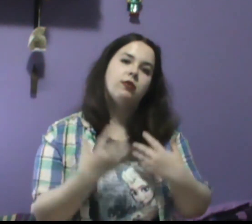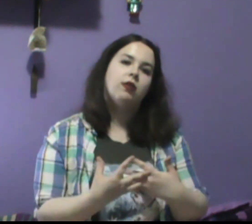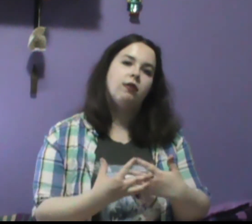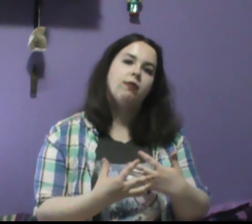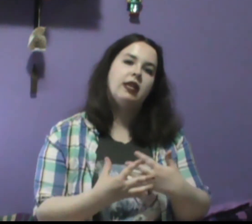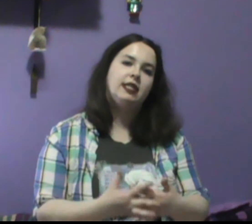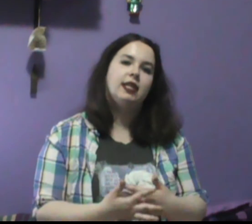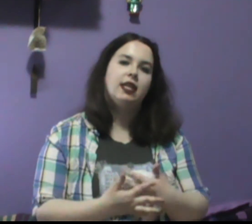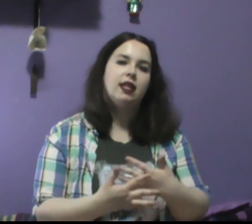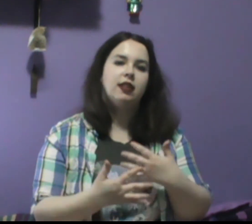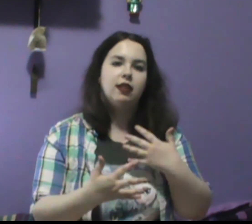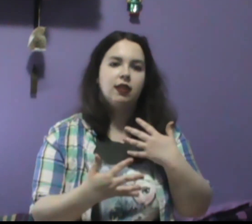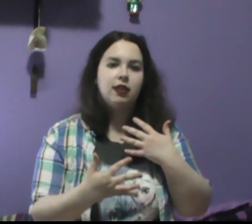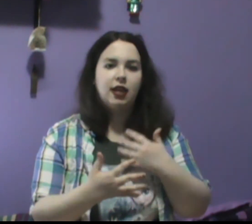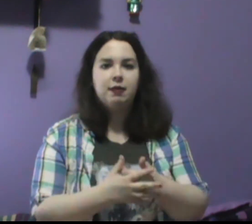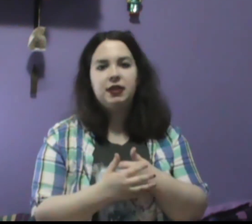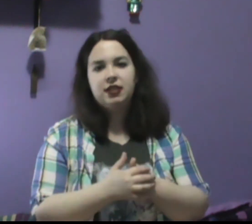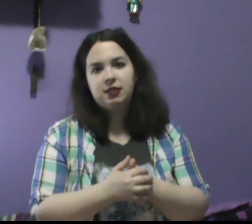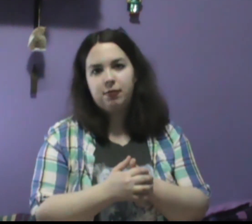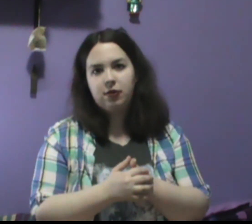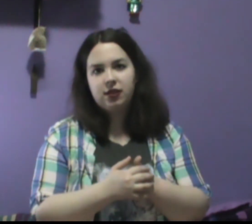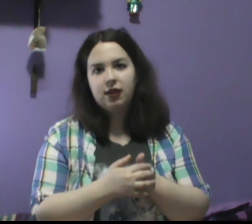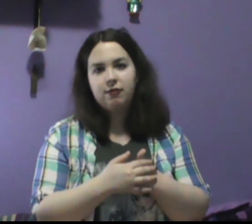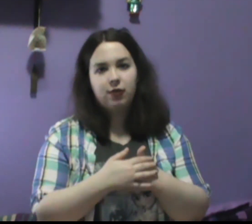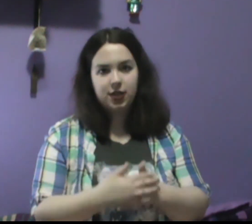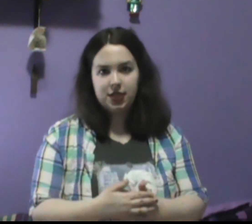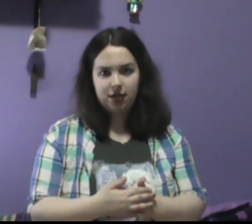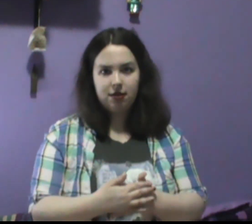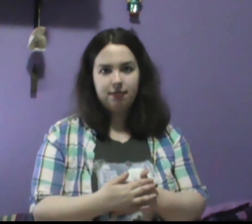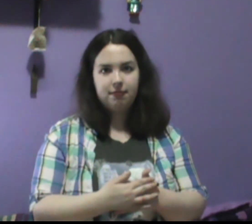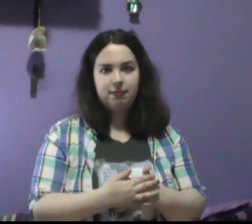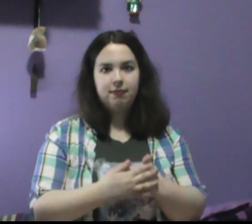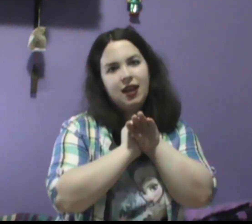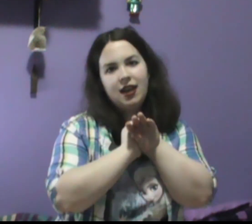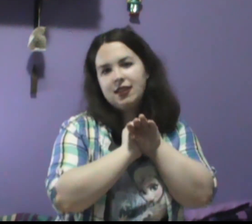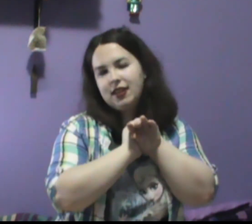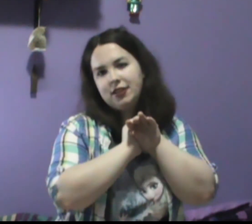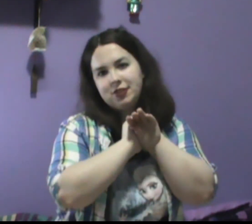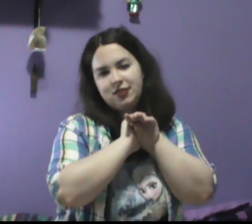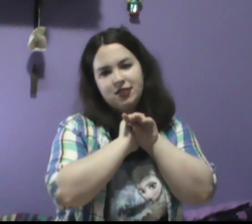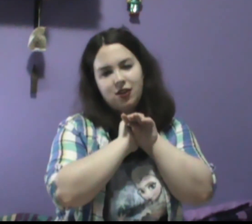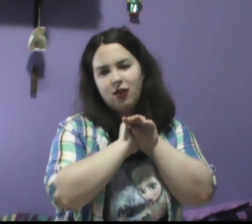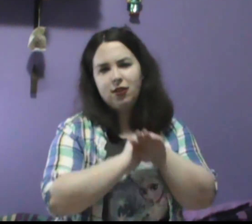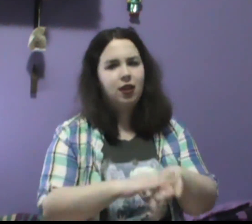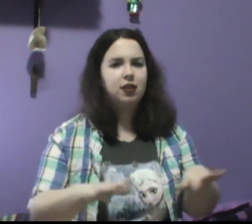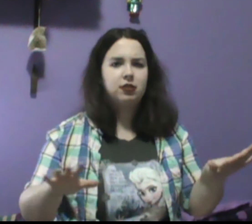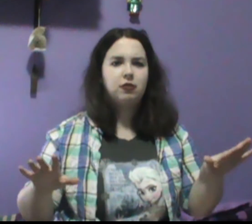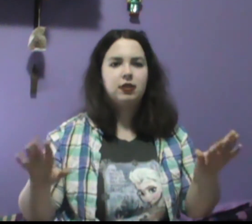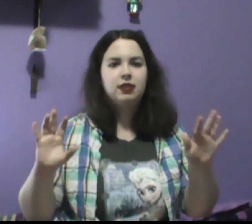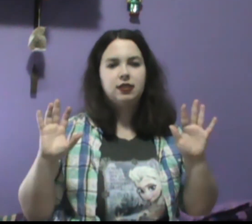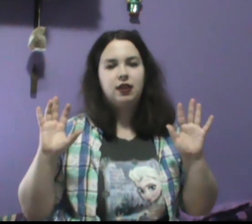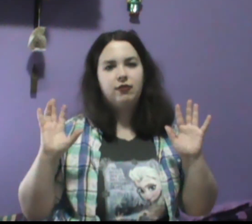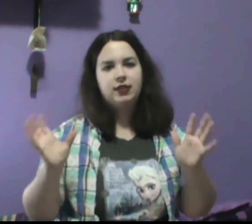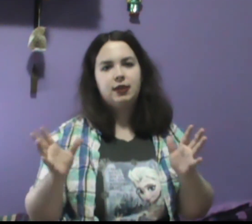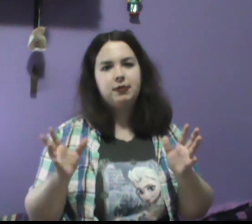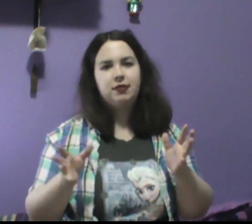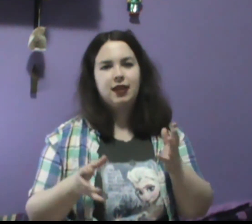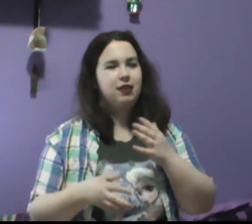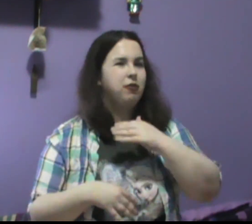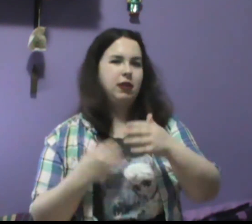sort of realizing that they can be the support there for each other. And then just all the other stories and stuff in this episode that I don't want to